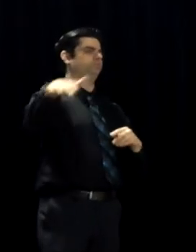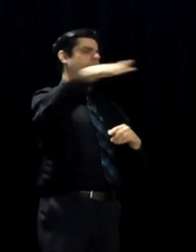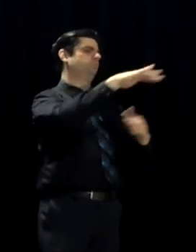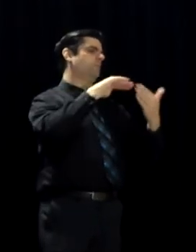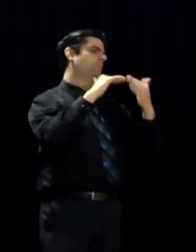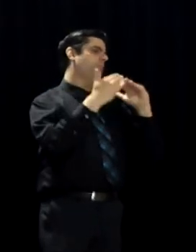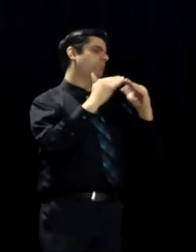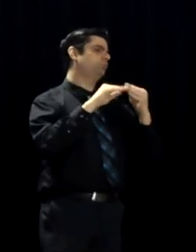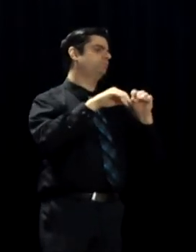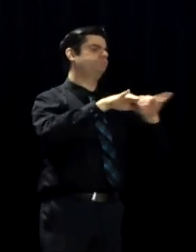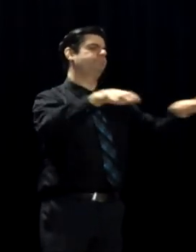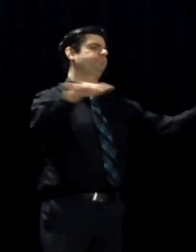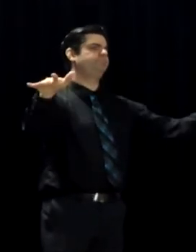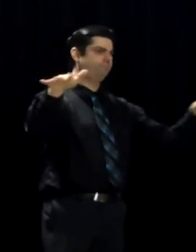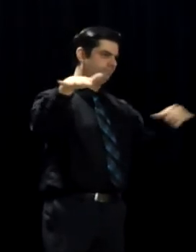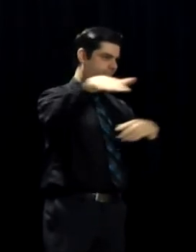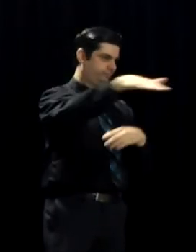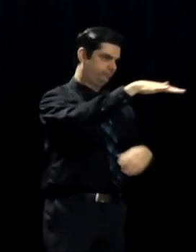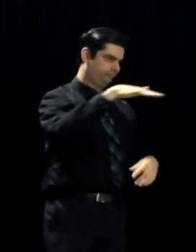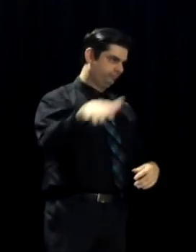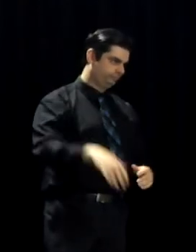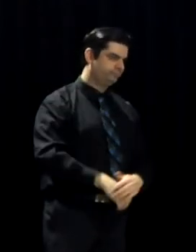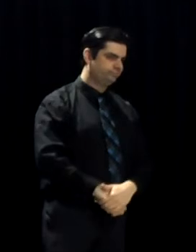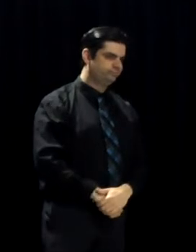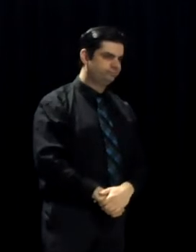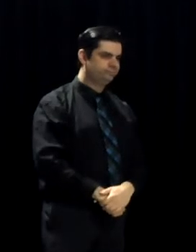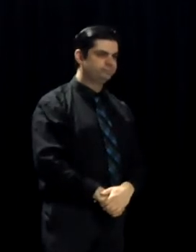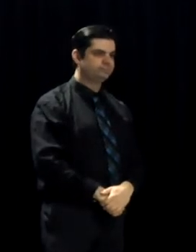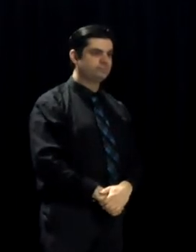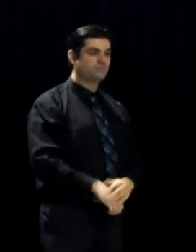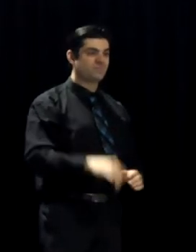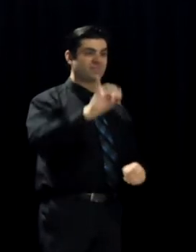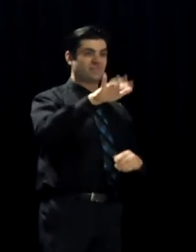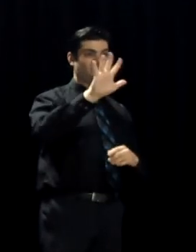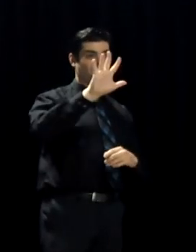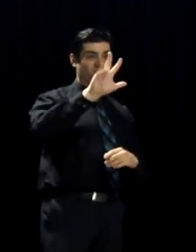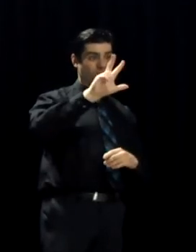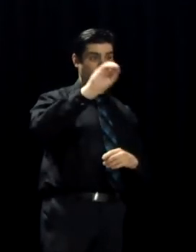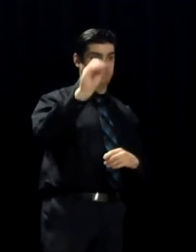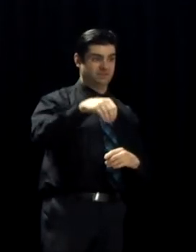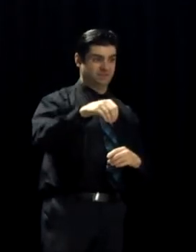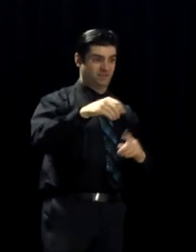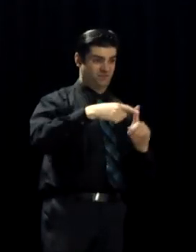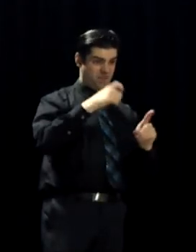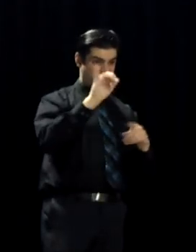cases are asymptomatic. We never would have known about them if we weren't doing the